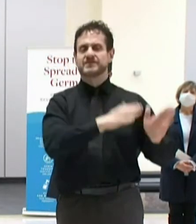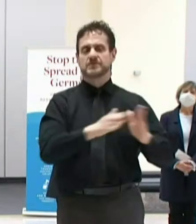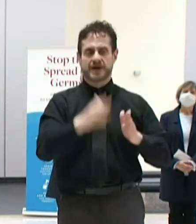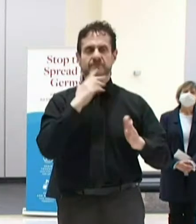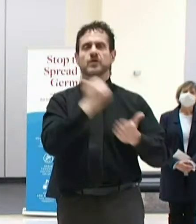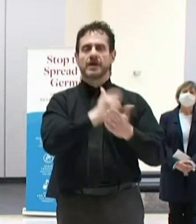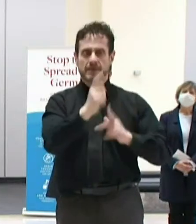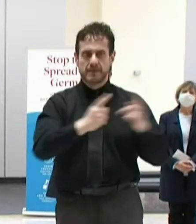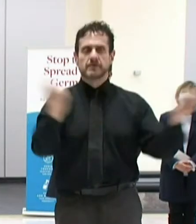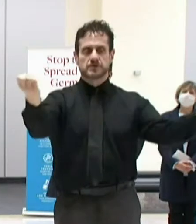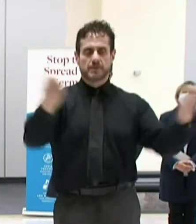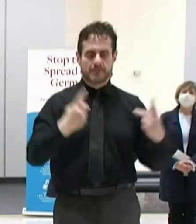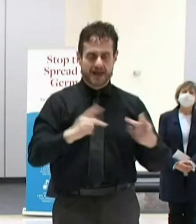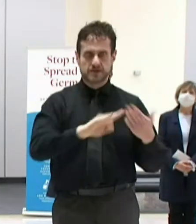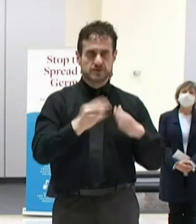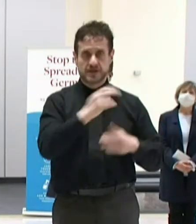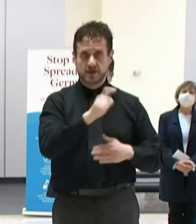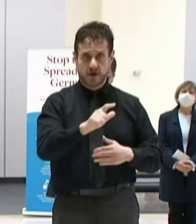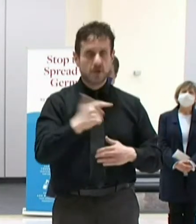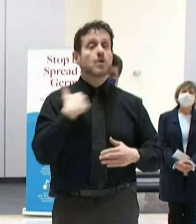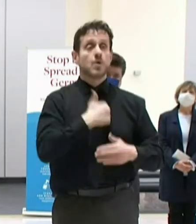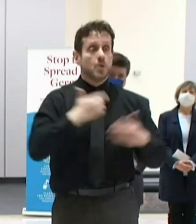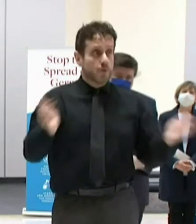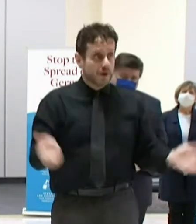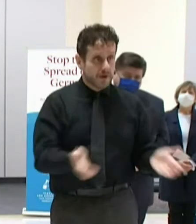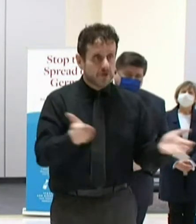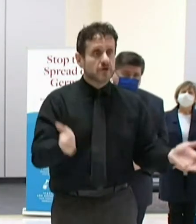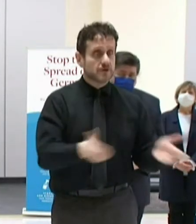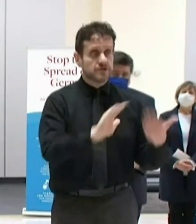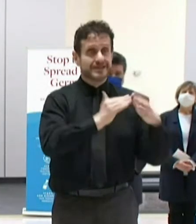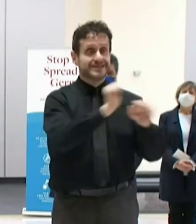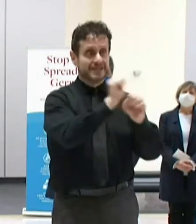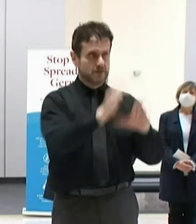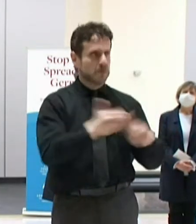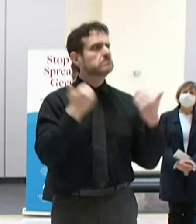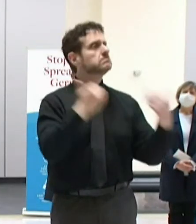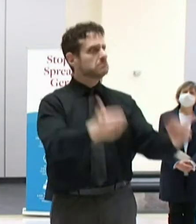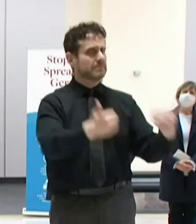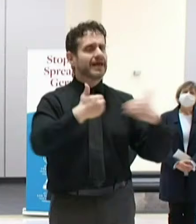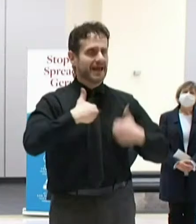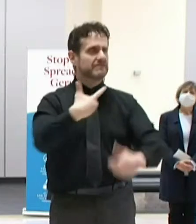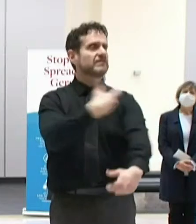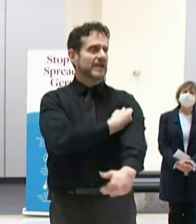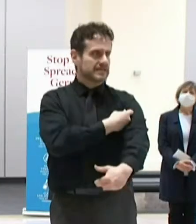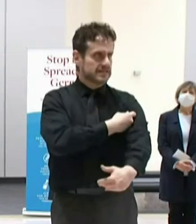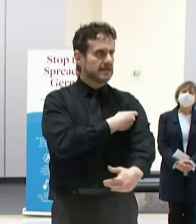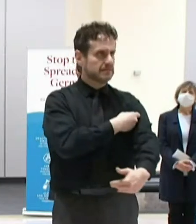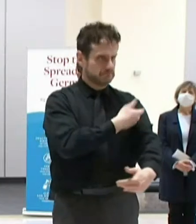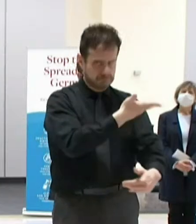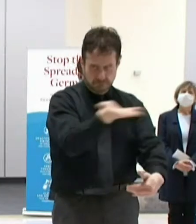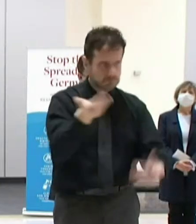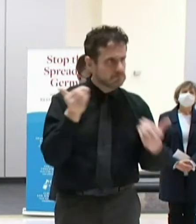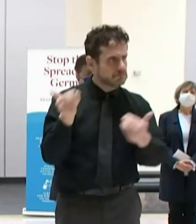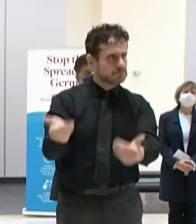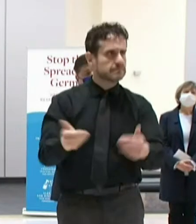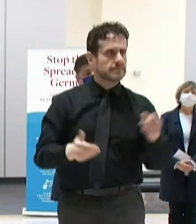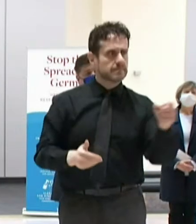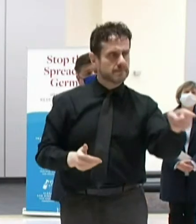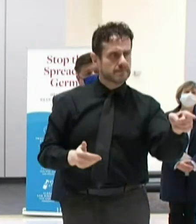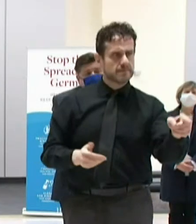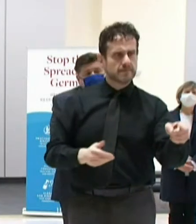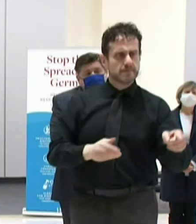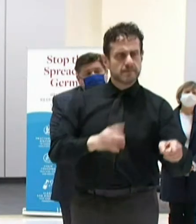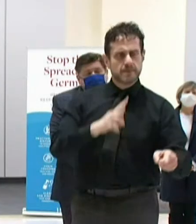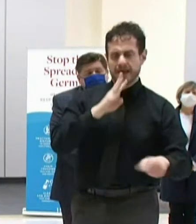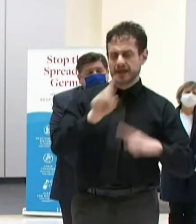also continue to encourage city workers of all types to get the vaccine as well. Yes, ma'am.